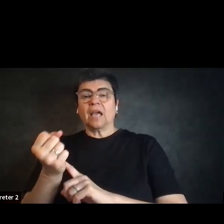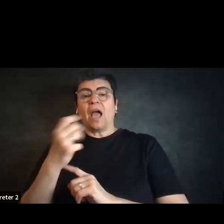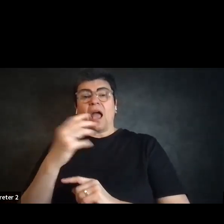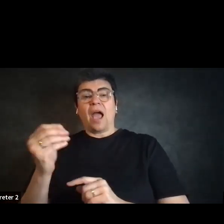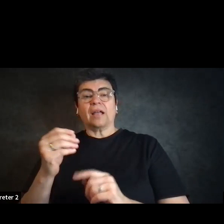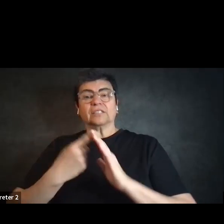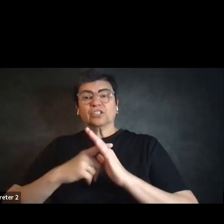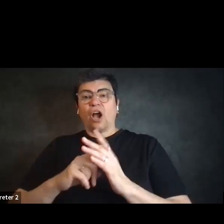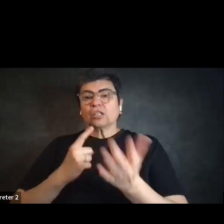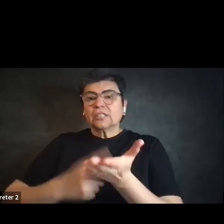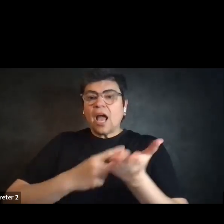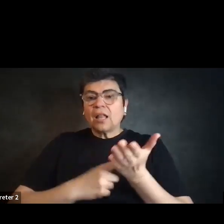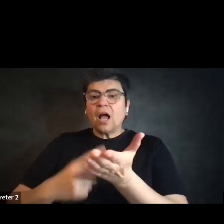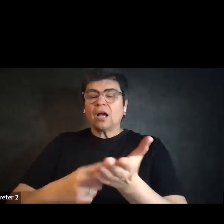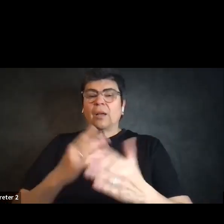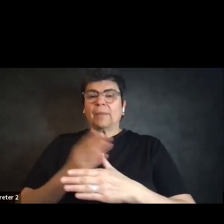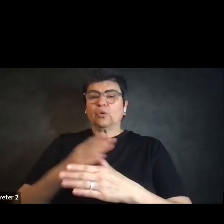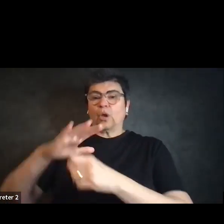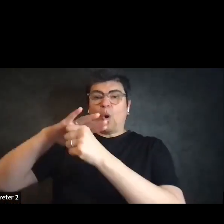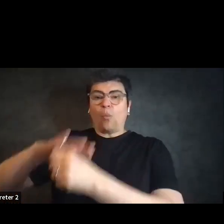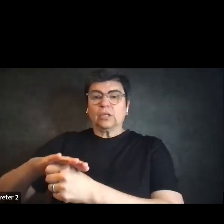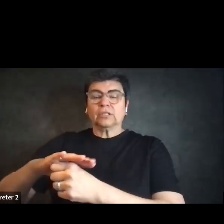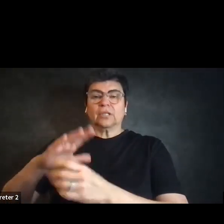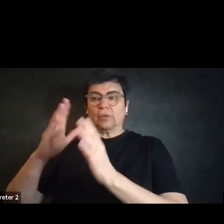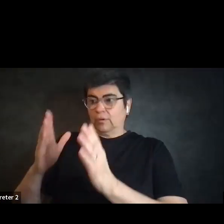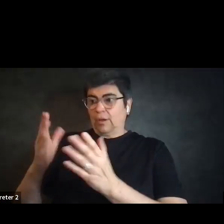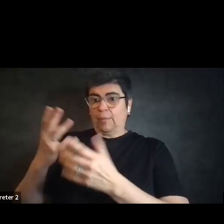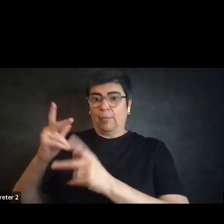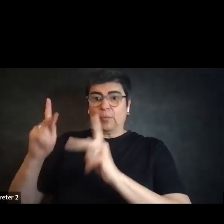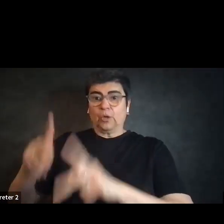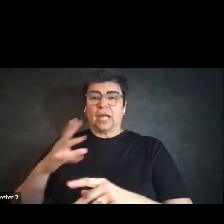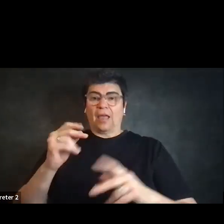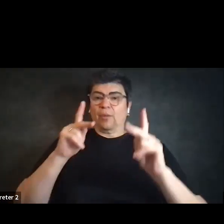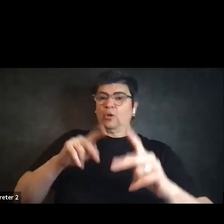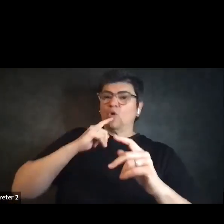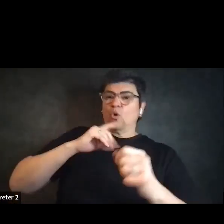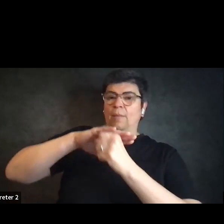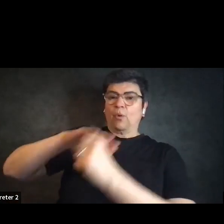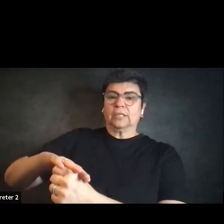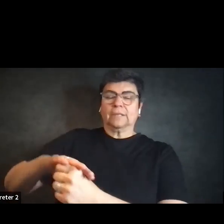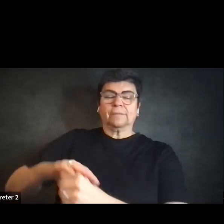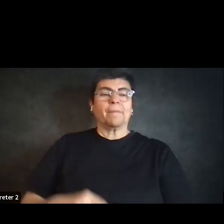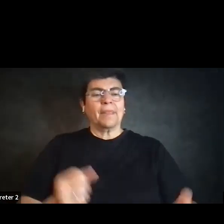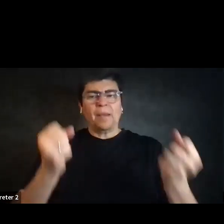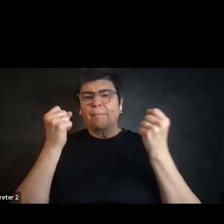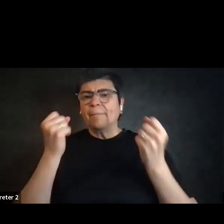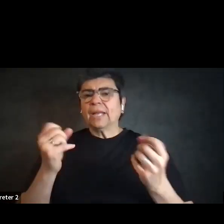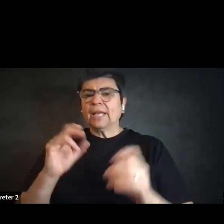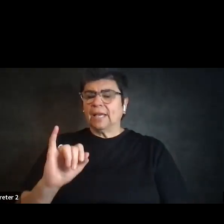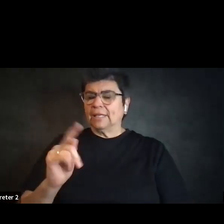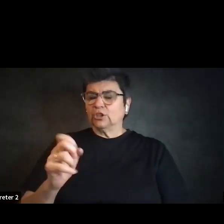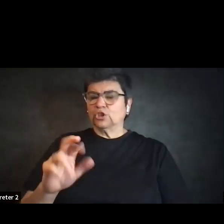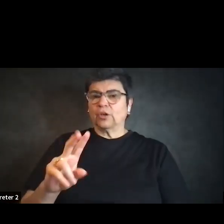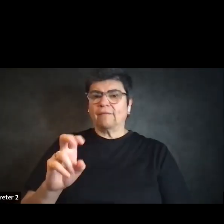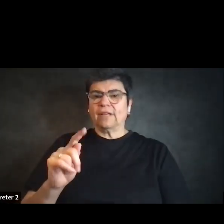a dialogues between the oppressor and the oppressed person. The number of interventions which were made during the 2